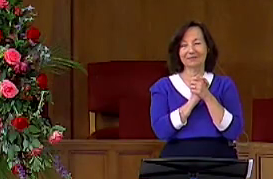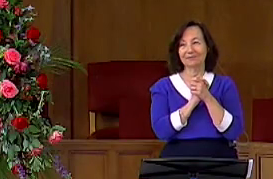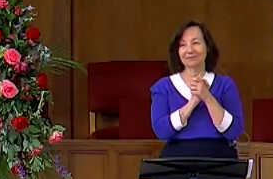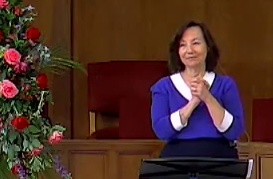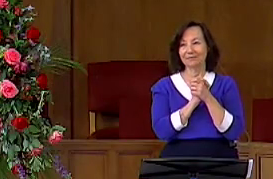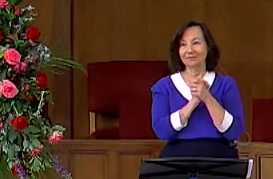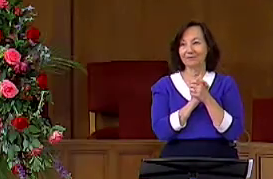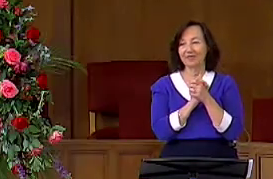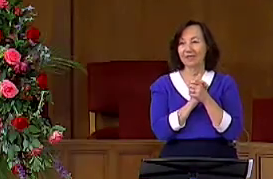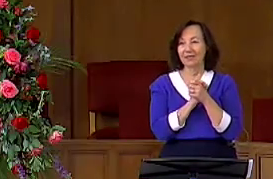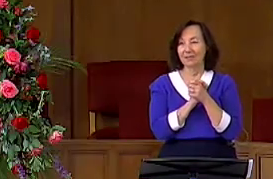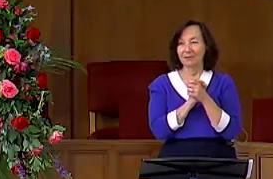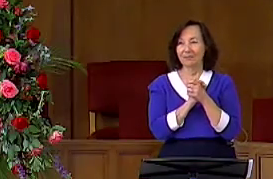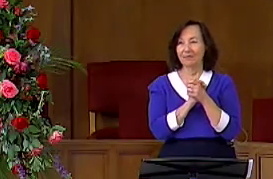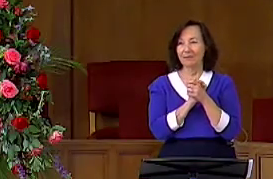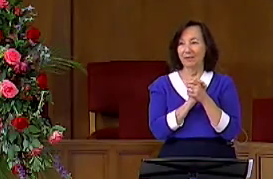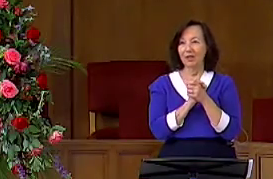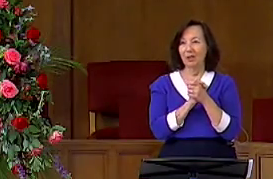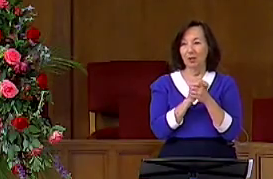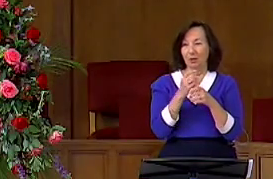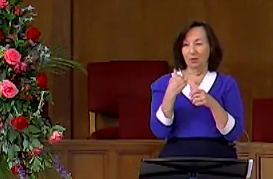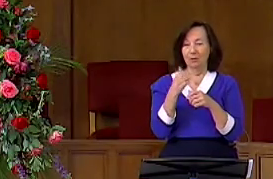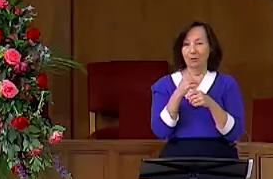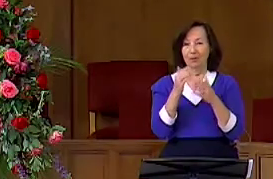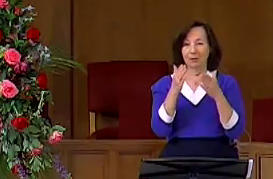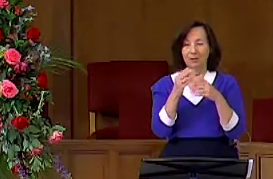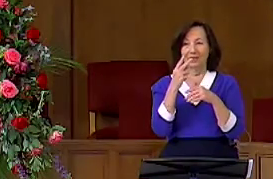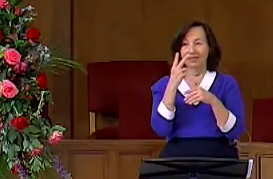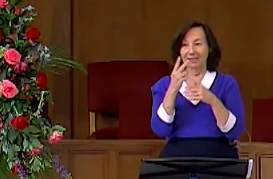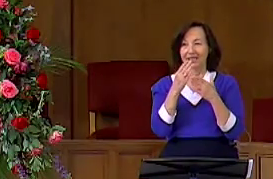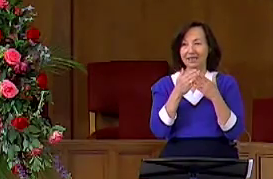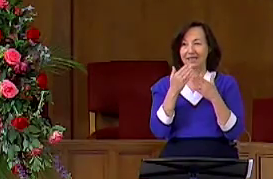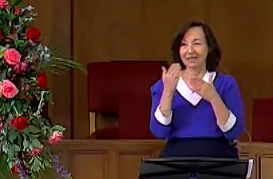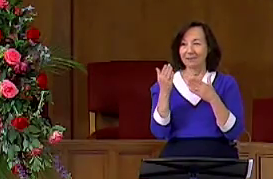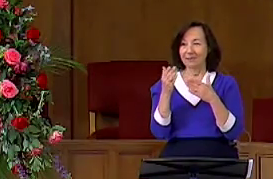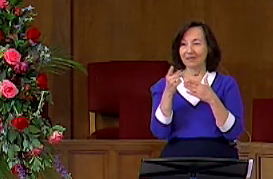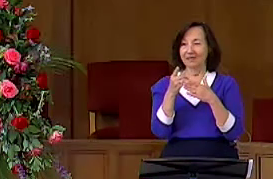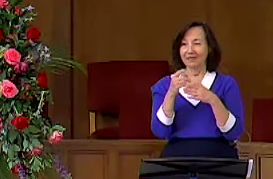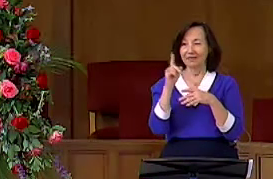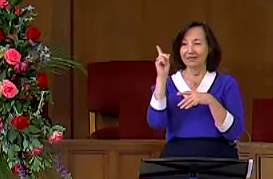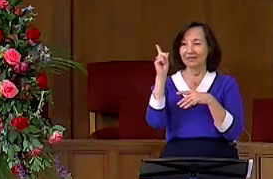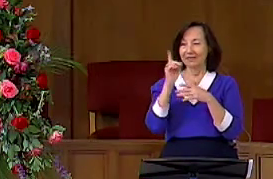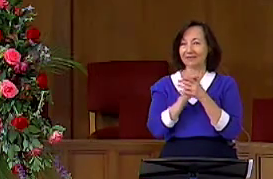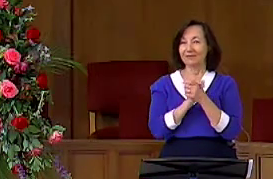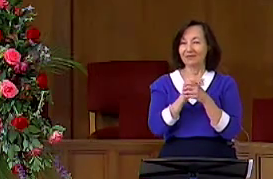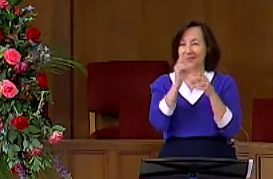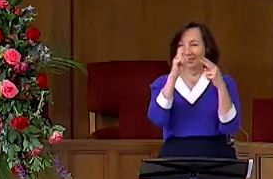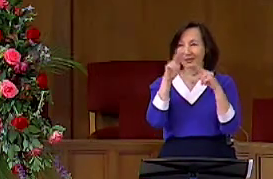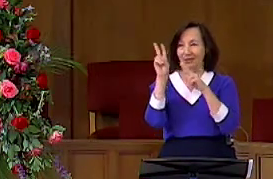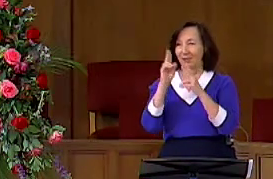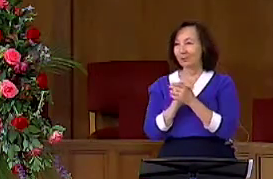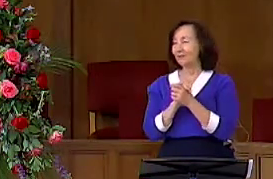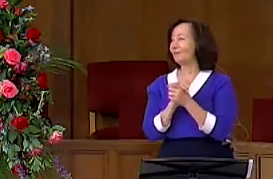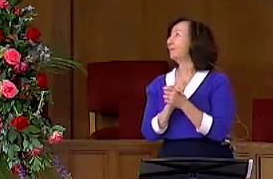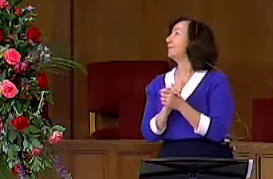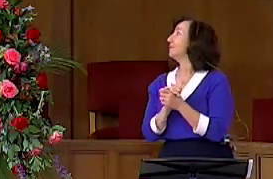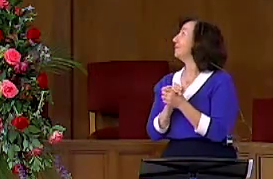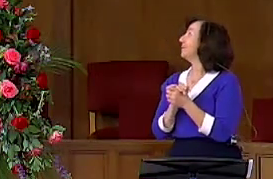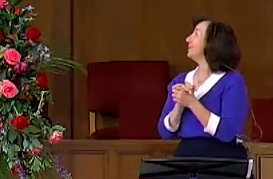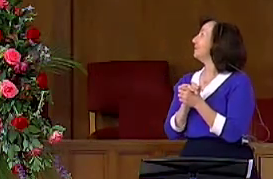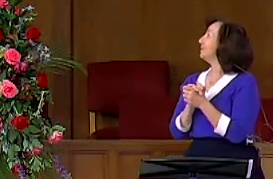Amber, we have come together. I think we want you to see something here. Do you have it ready to go? Look this way, Amber.